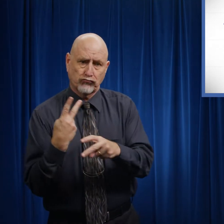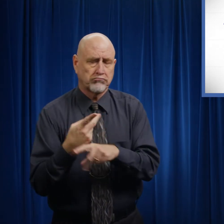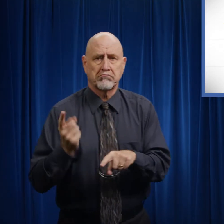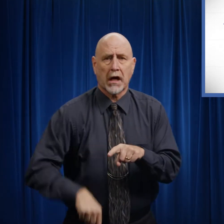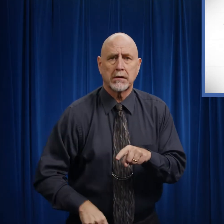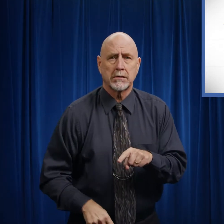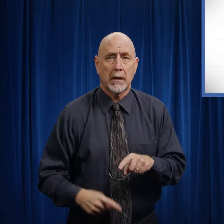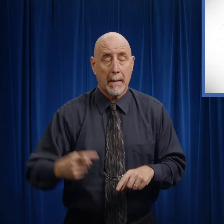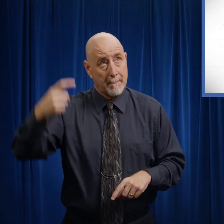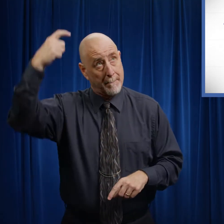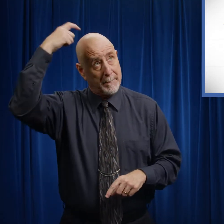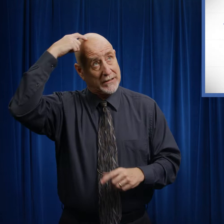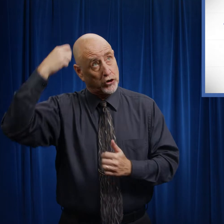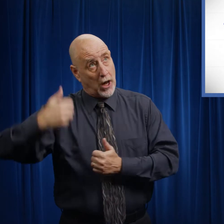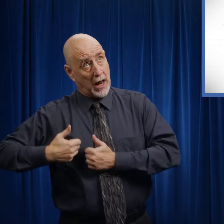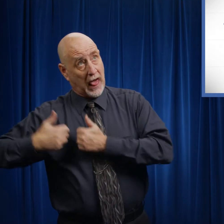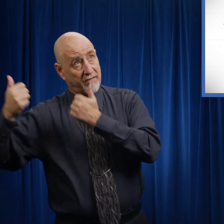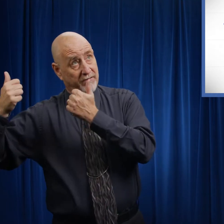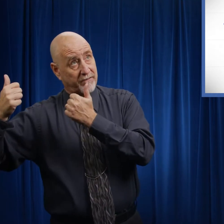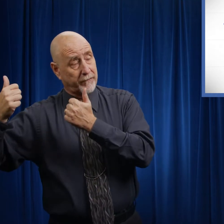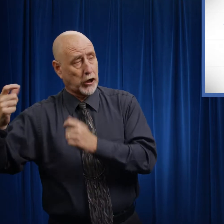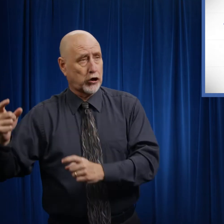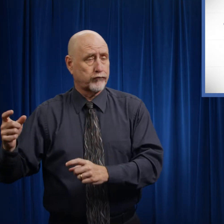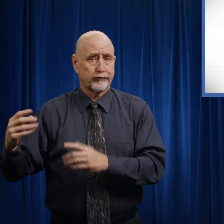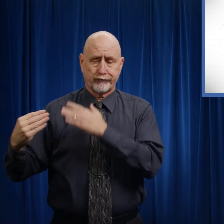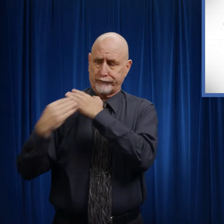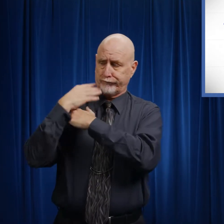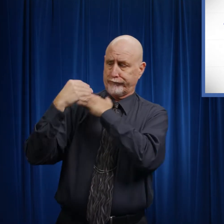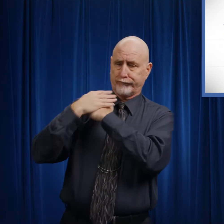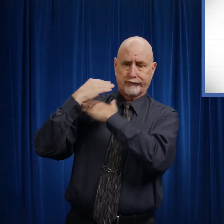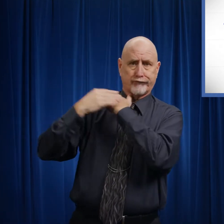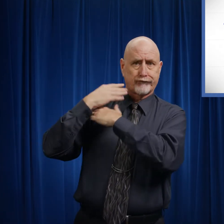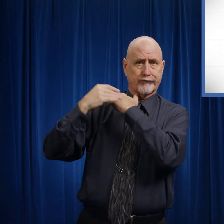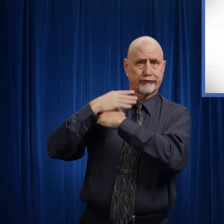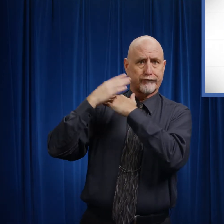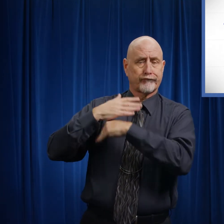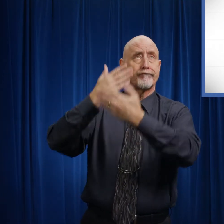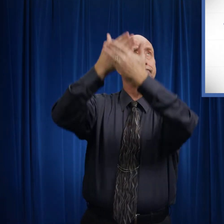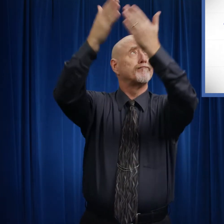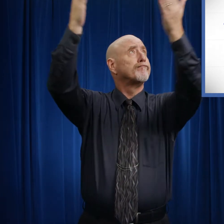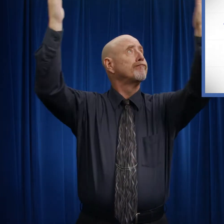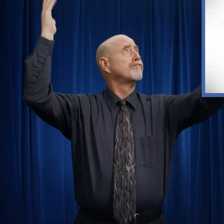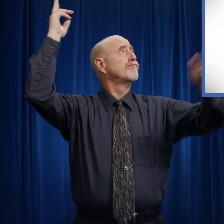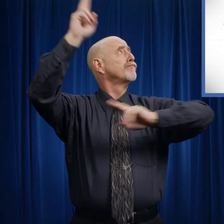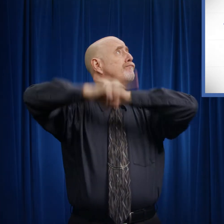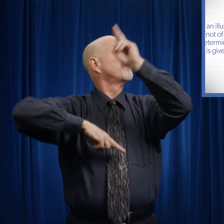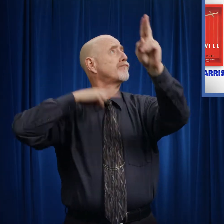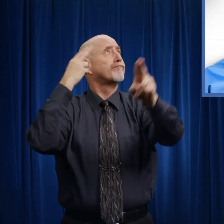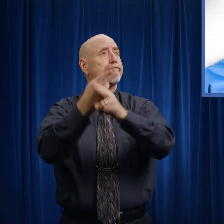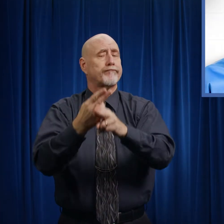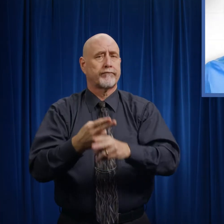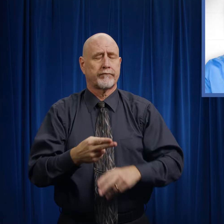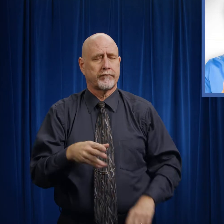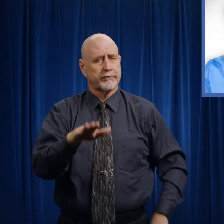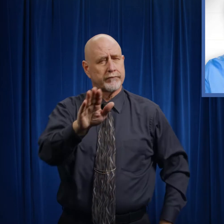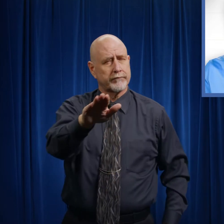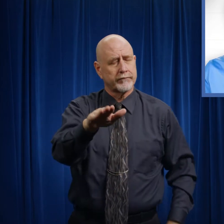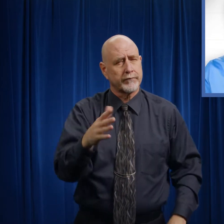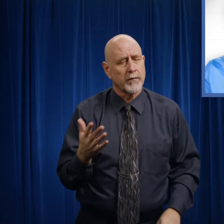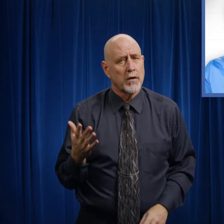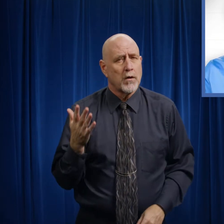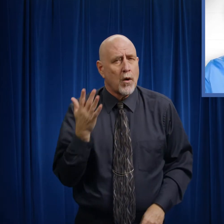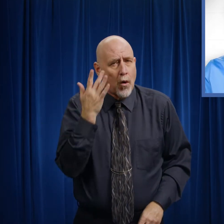my wants. My mental life is given to me by the cosmos." Now,